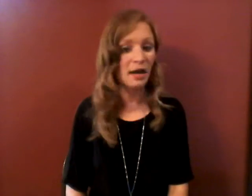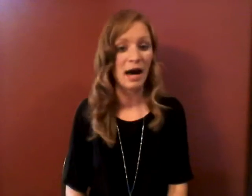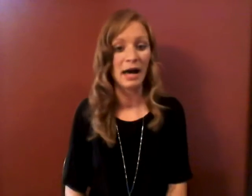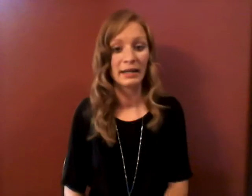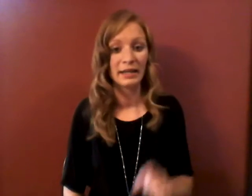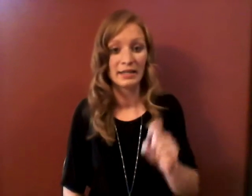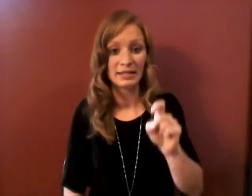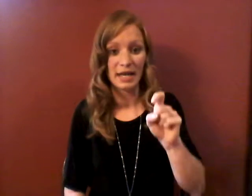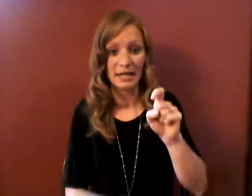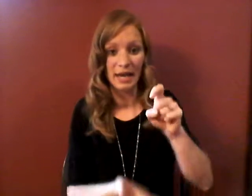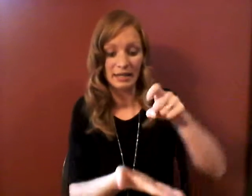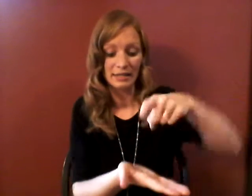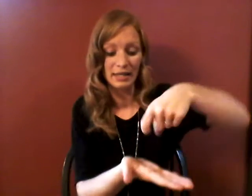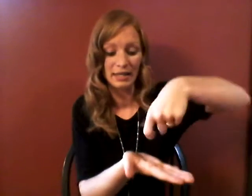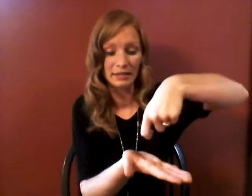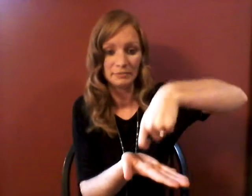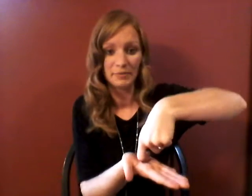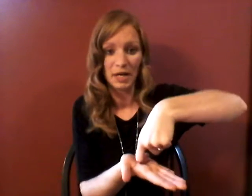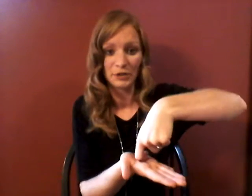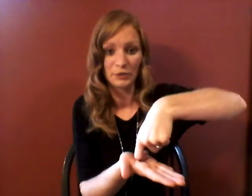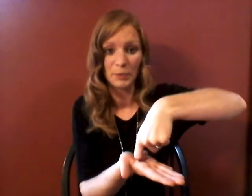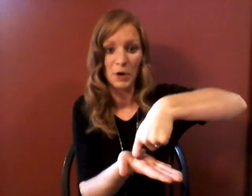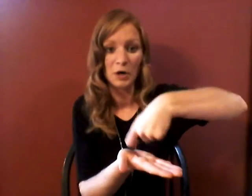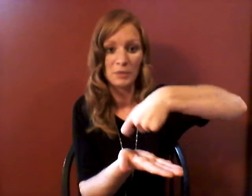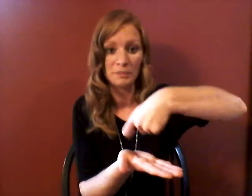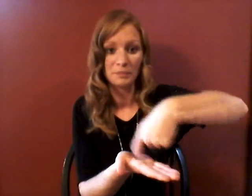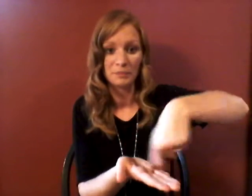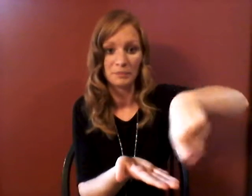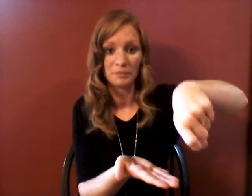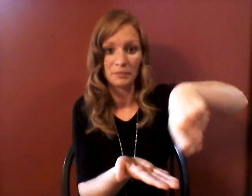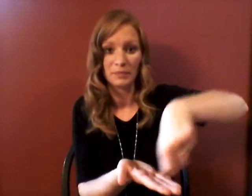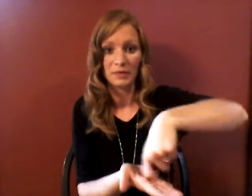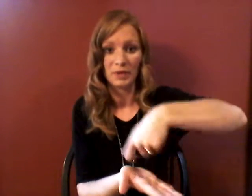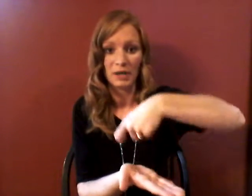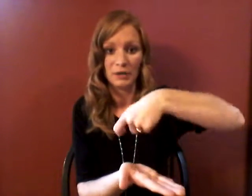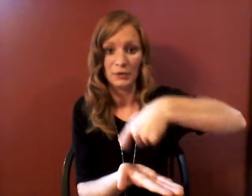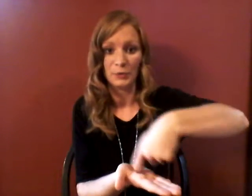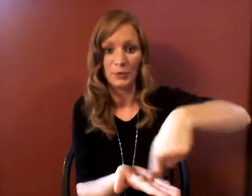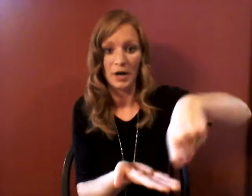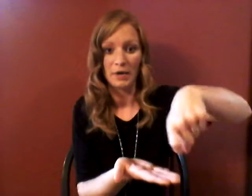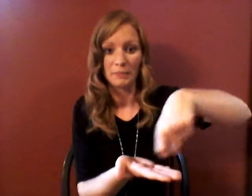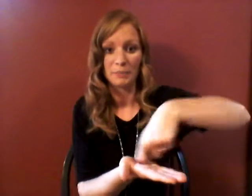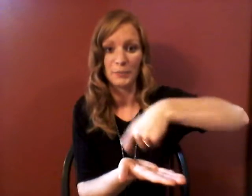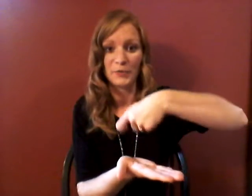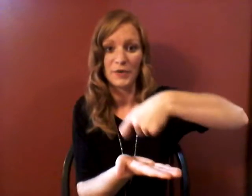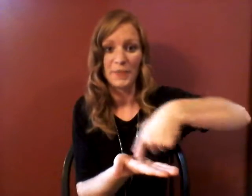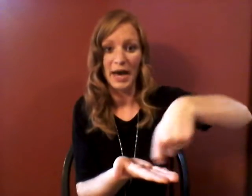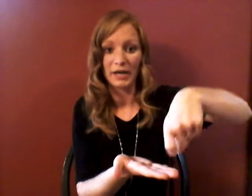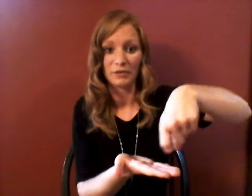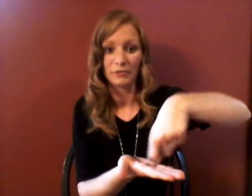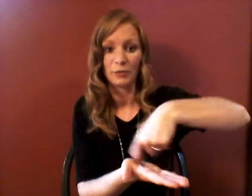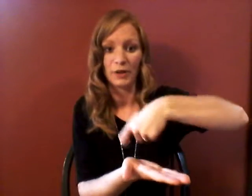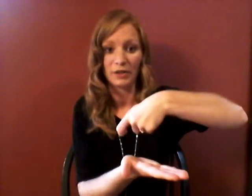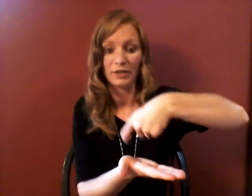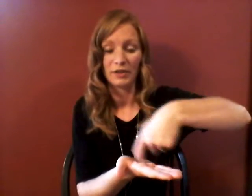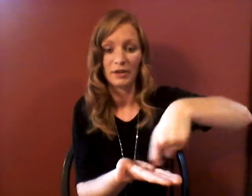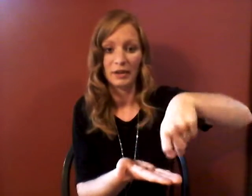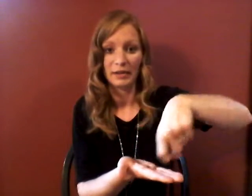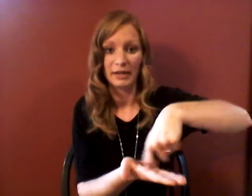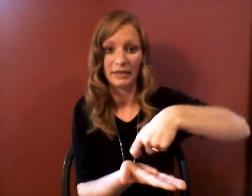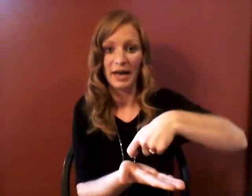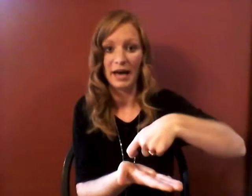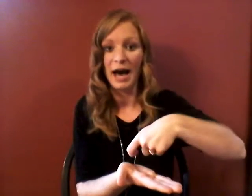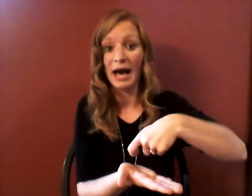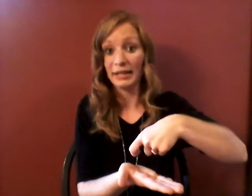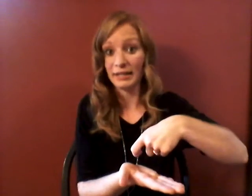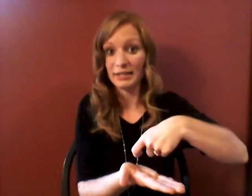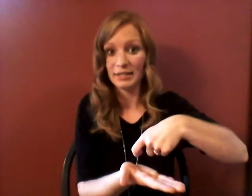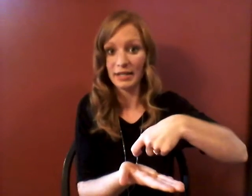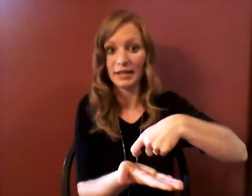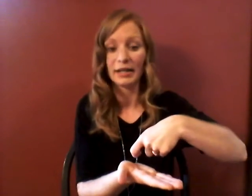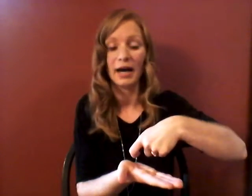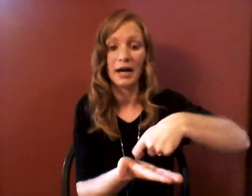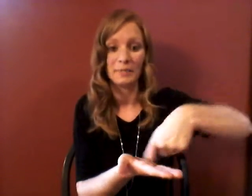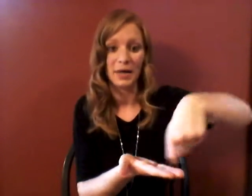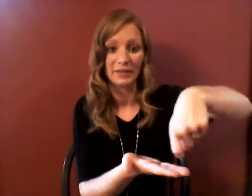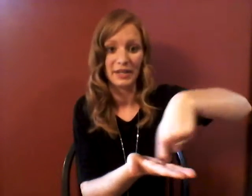Hockey is that X hand on your palm. You move it back and forth like that hockey stick on the